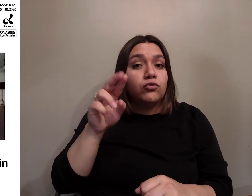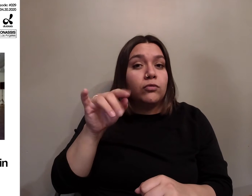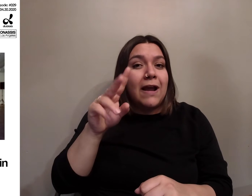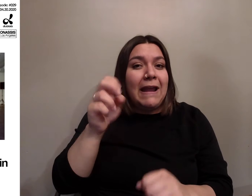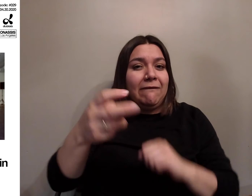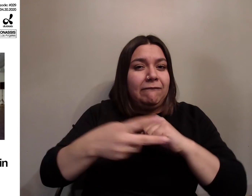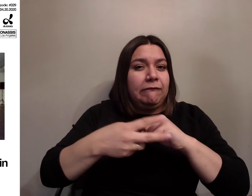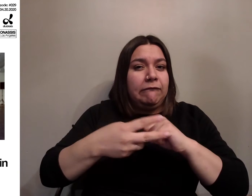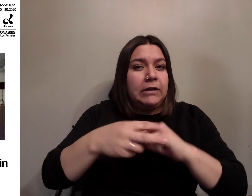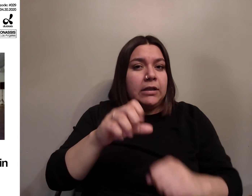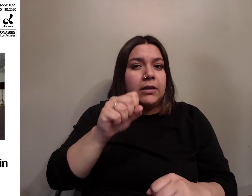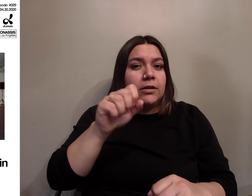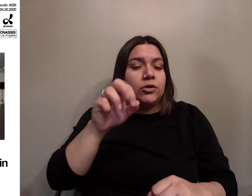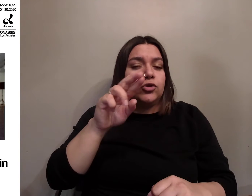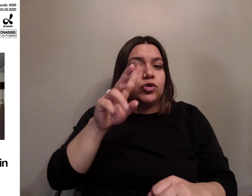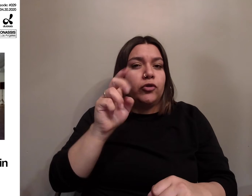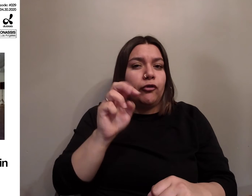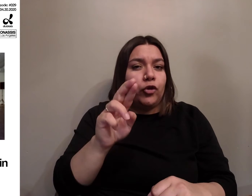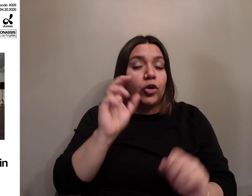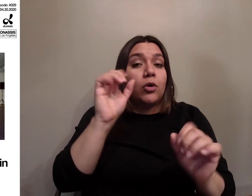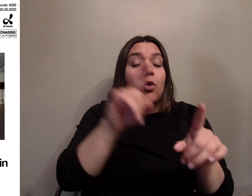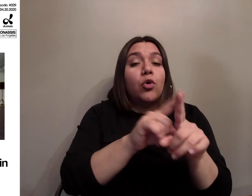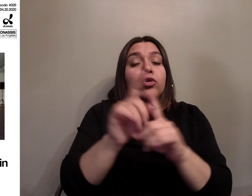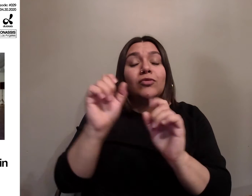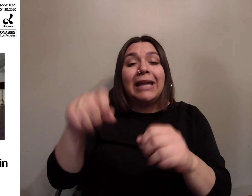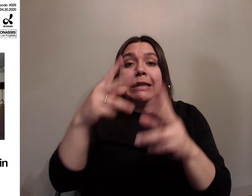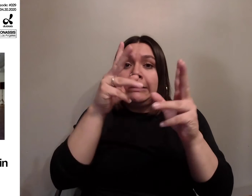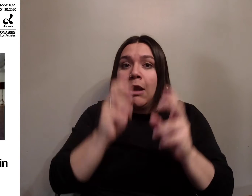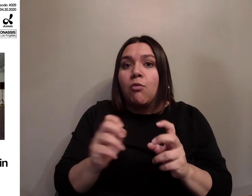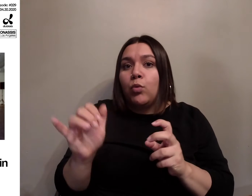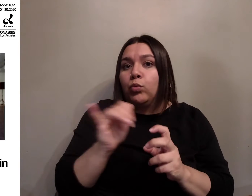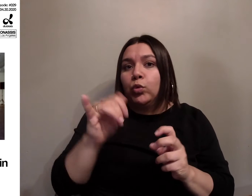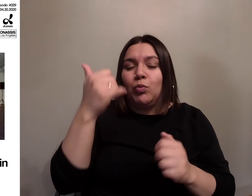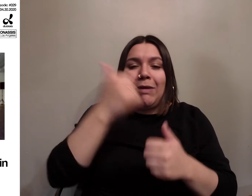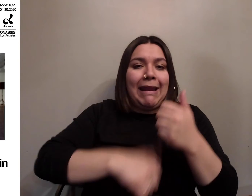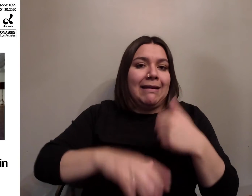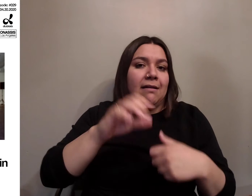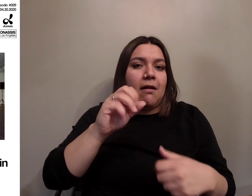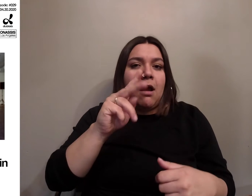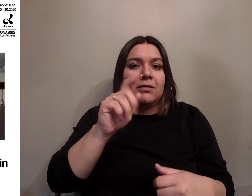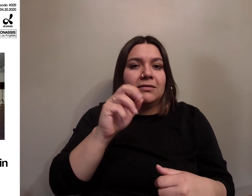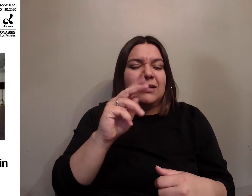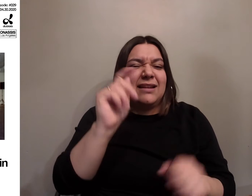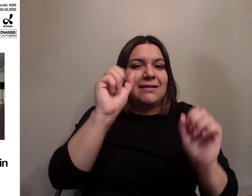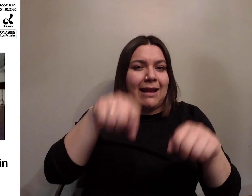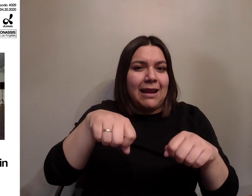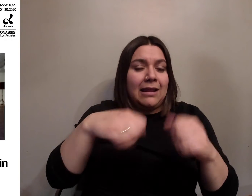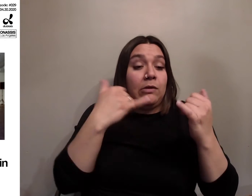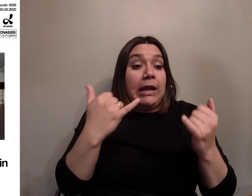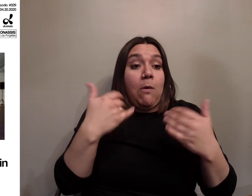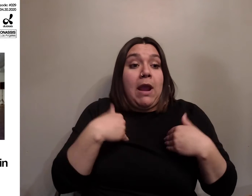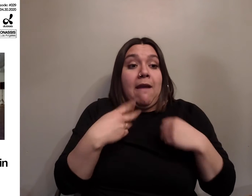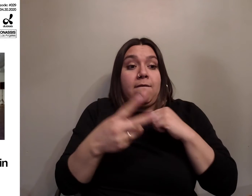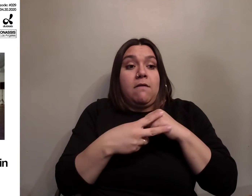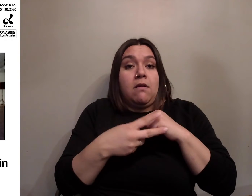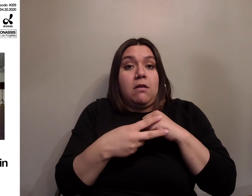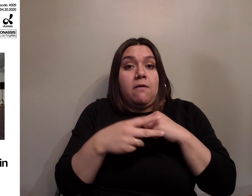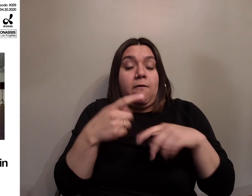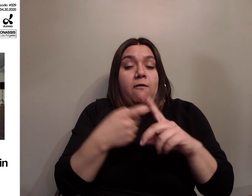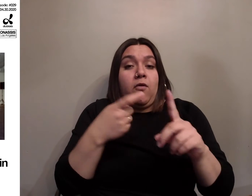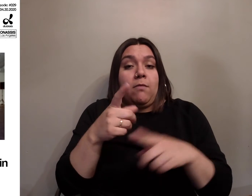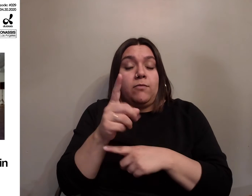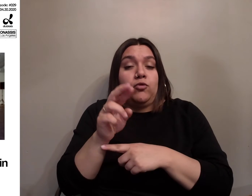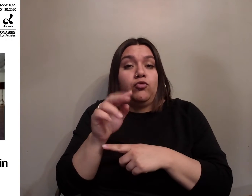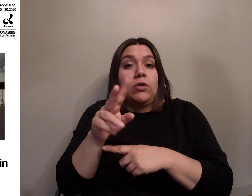that they like. And eventually, the idea is that when the drive is full of content, that we